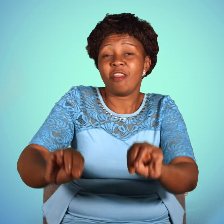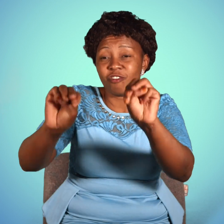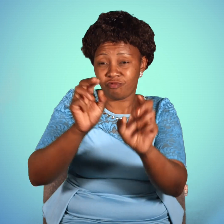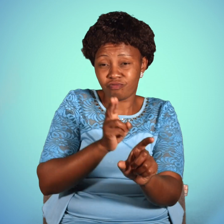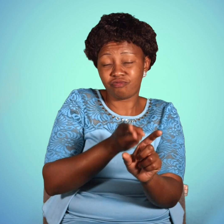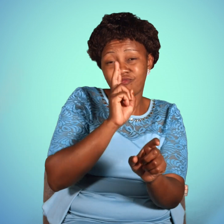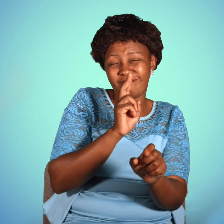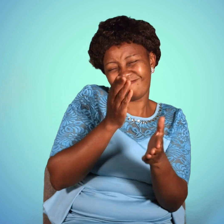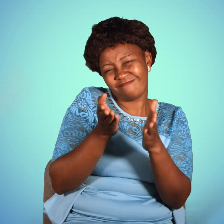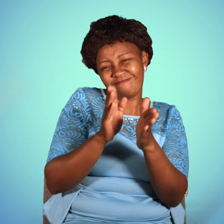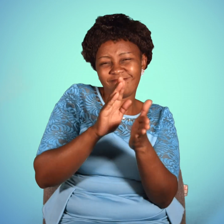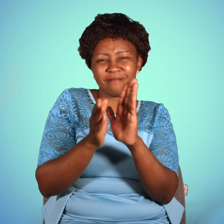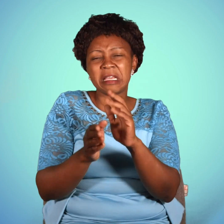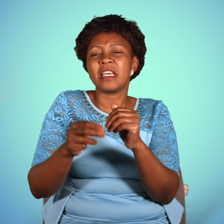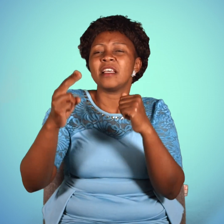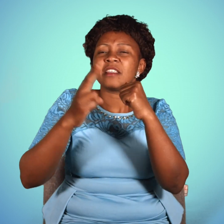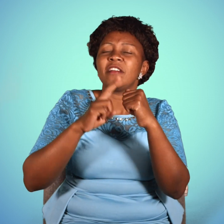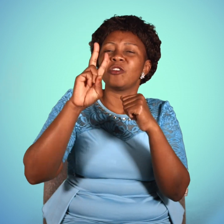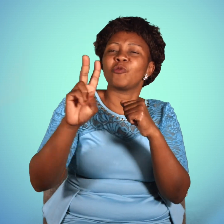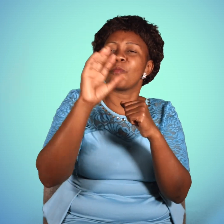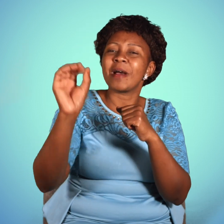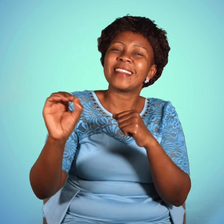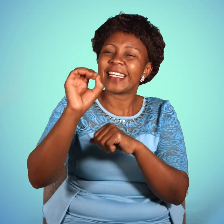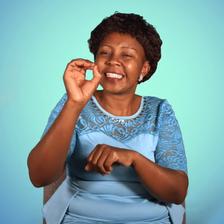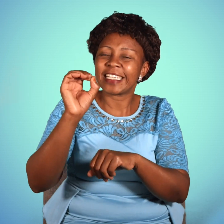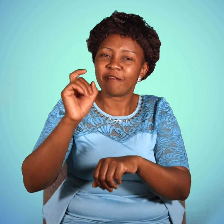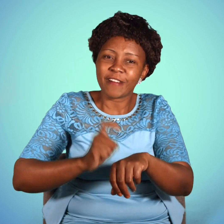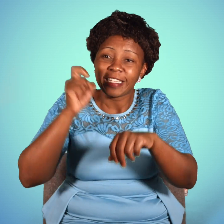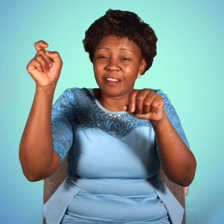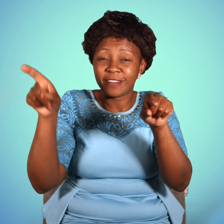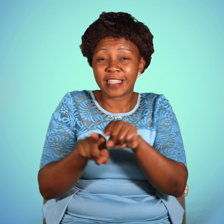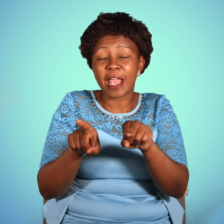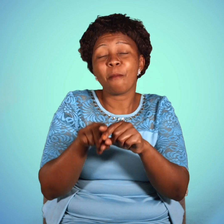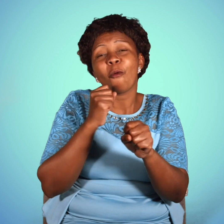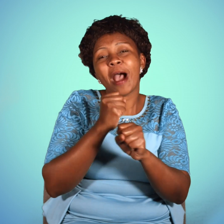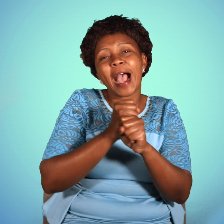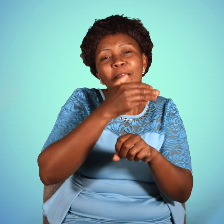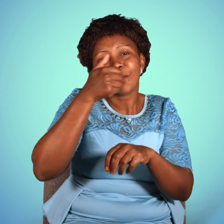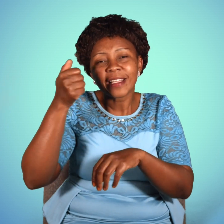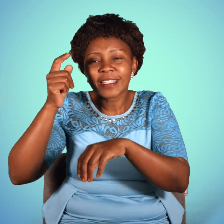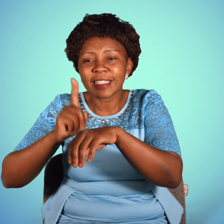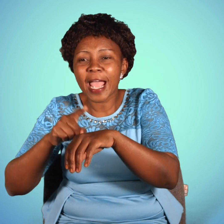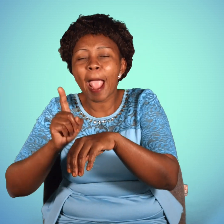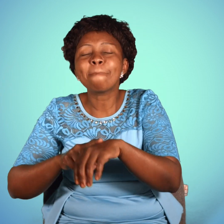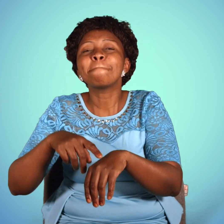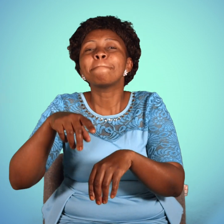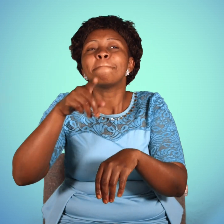This method is 72% effective and works best when a man has a high level